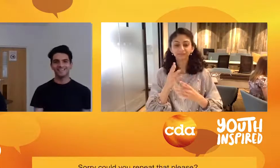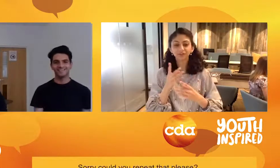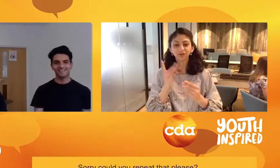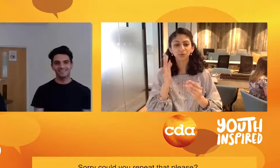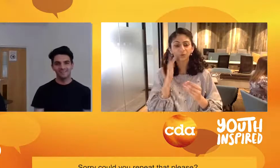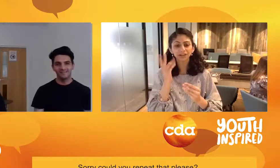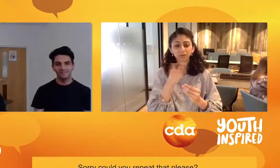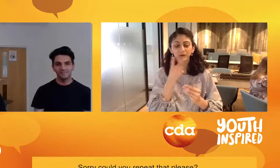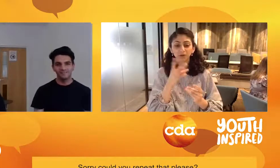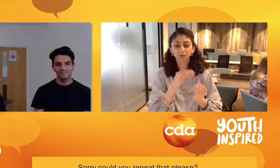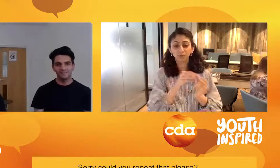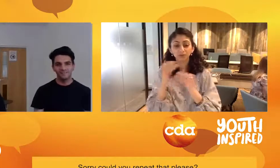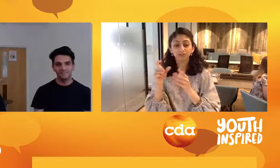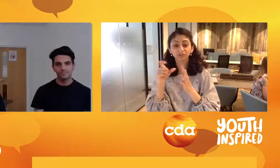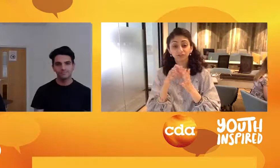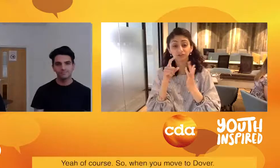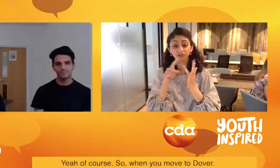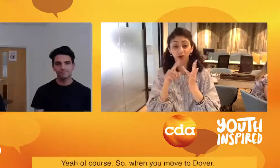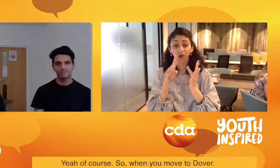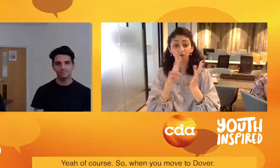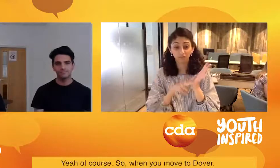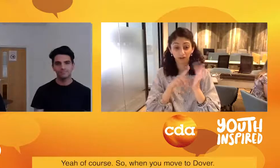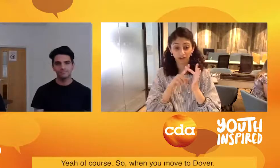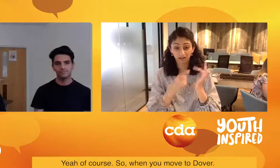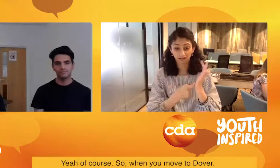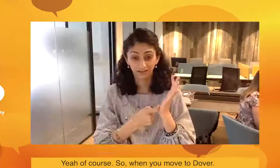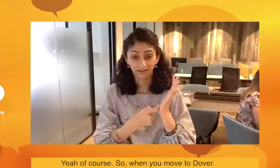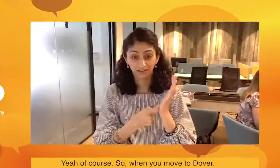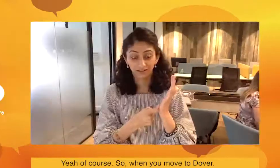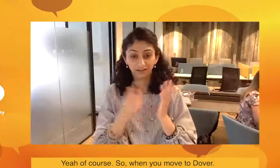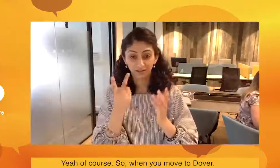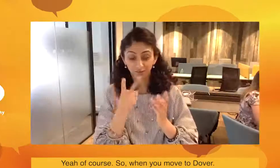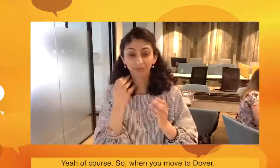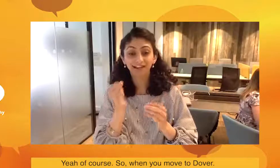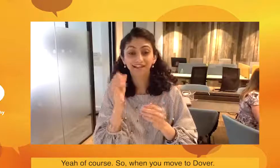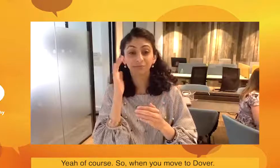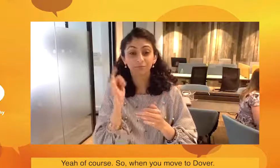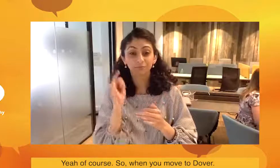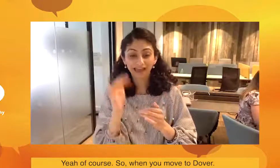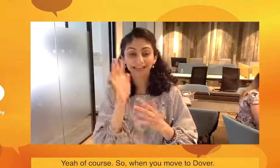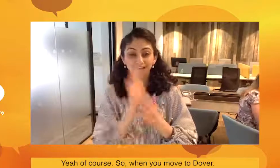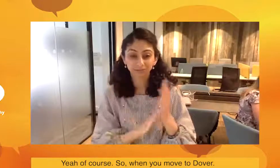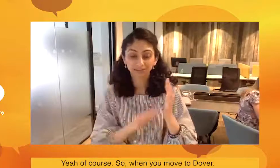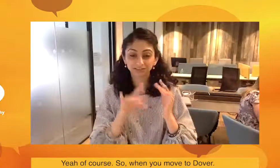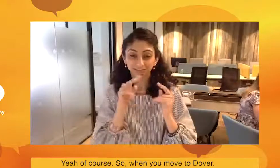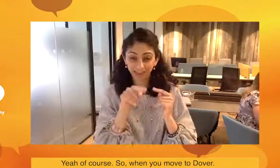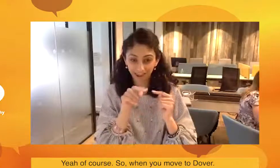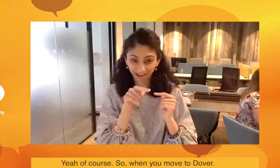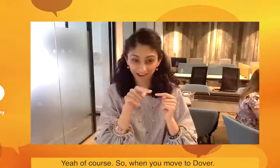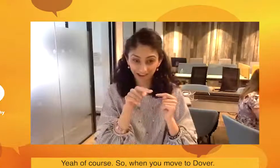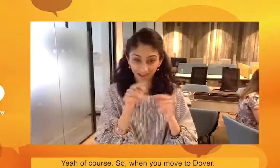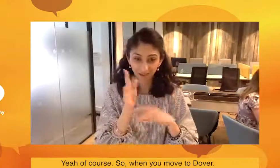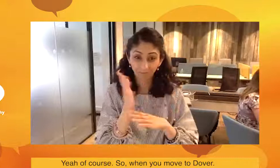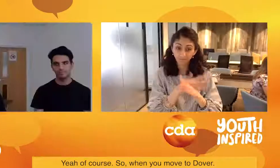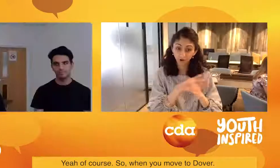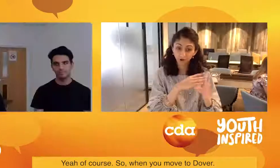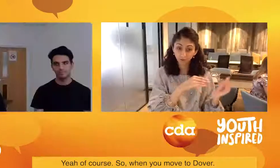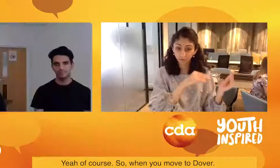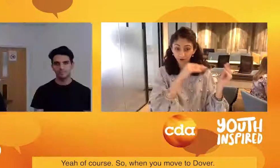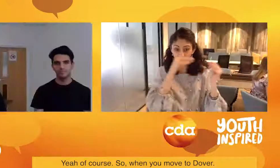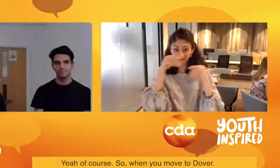Sorry, could you repeat that, please? Yeah, of course. So when you moved to Dover, was that a bad experience in